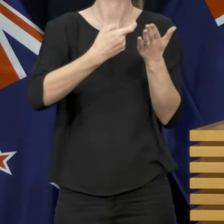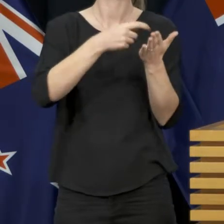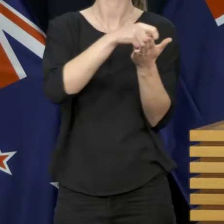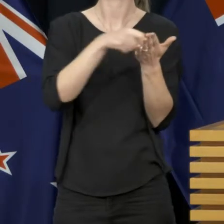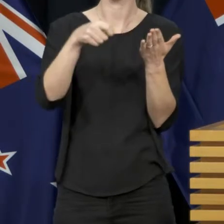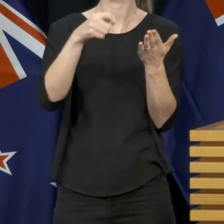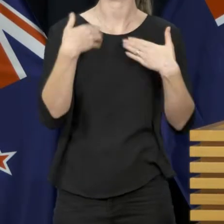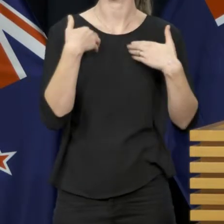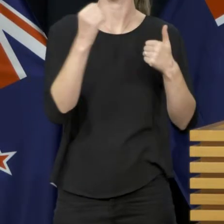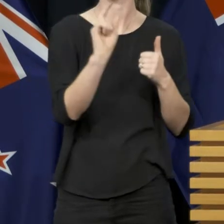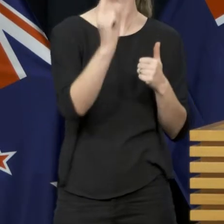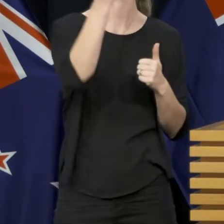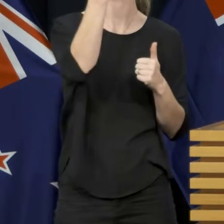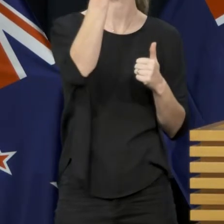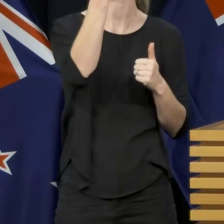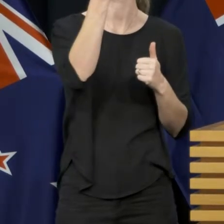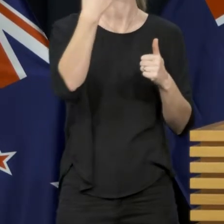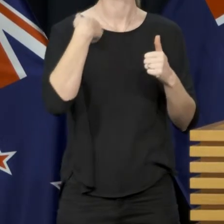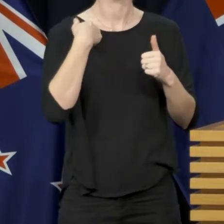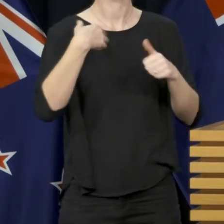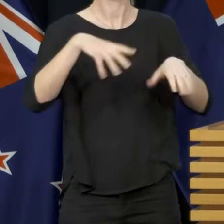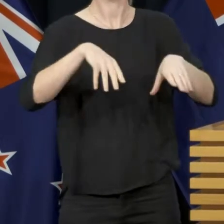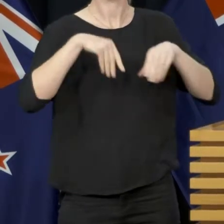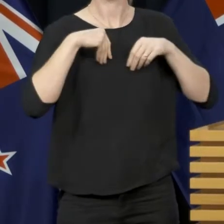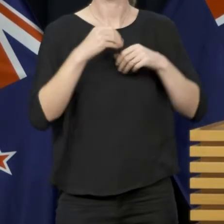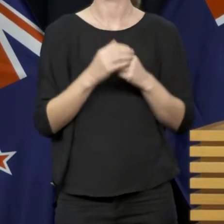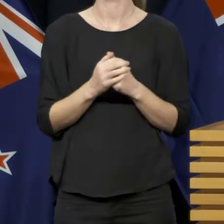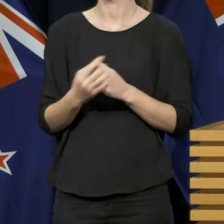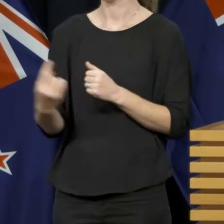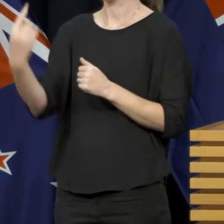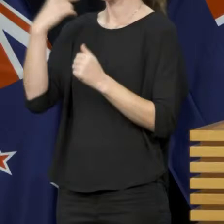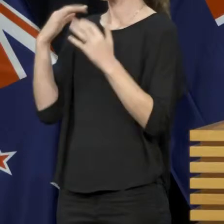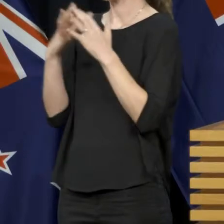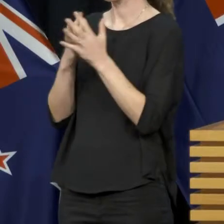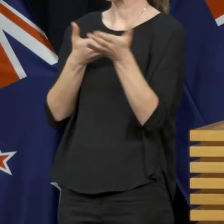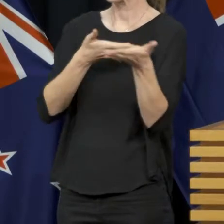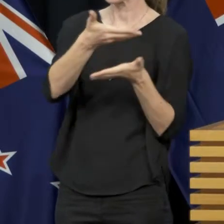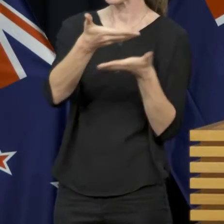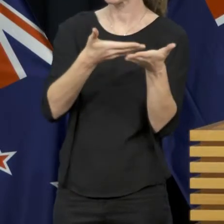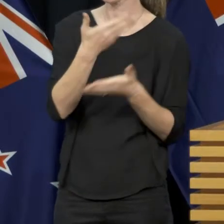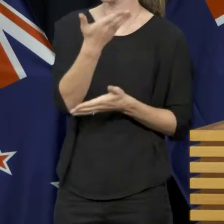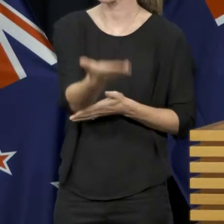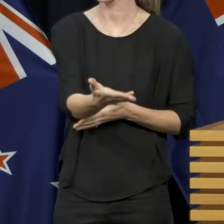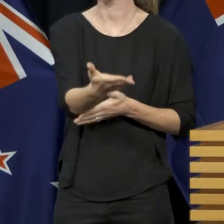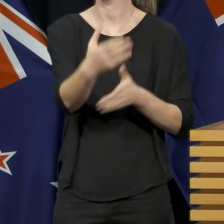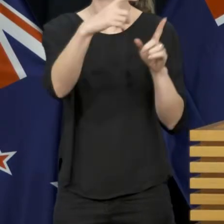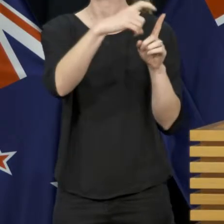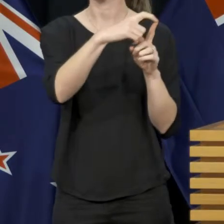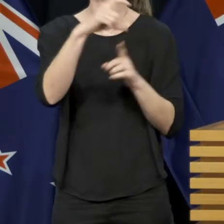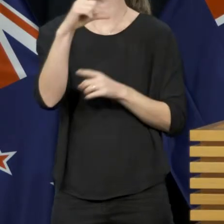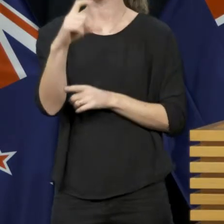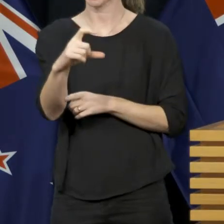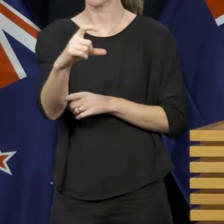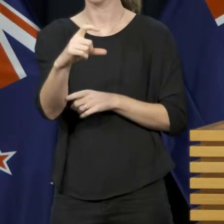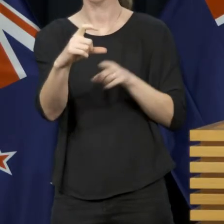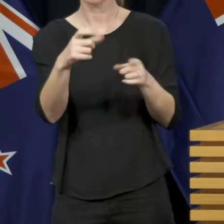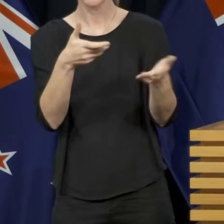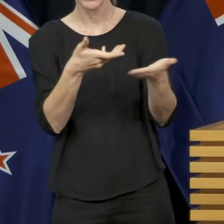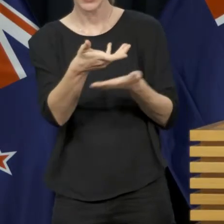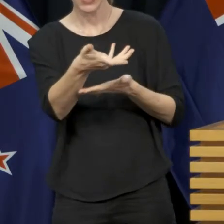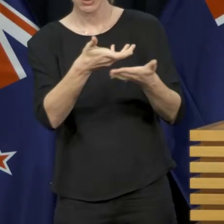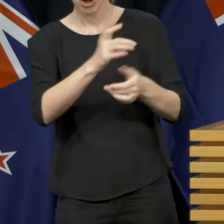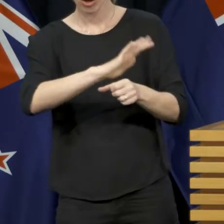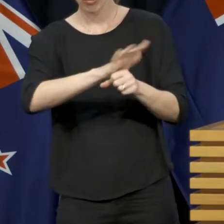accepted. Last week I had discussions with Dr. Clark. We talked about how important the COVID response